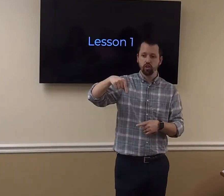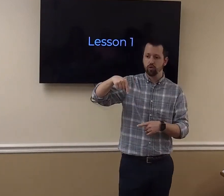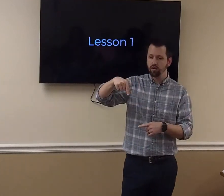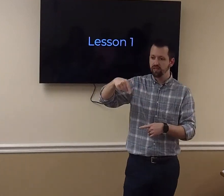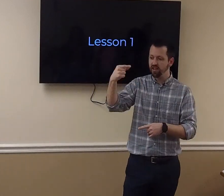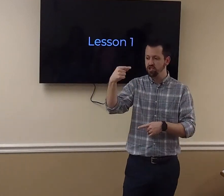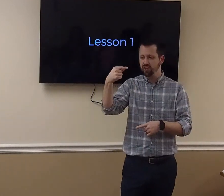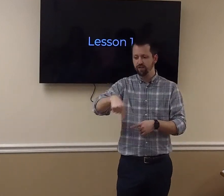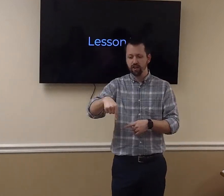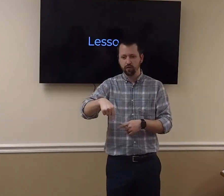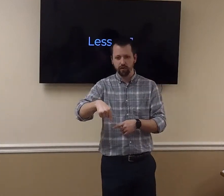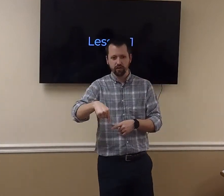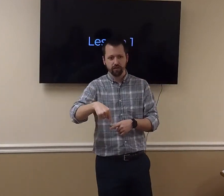Q, it's like a G that fell over.